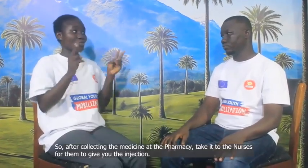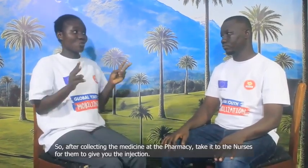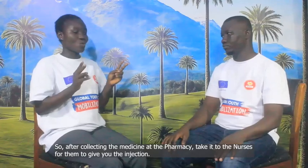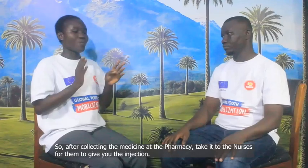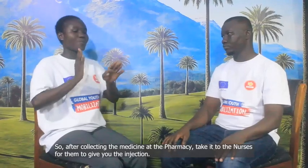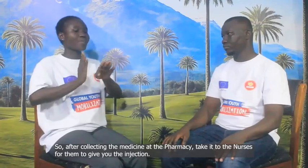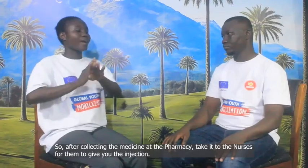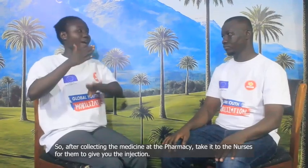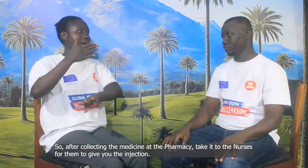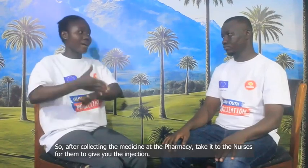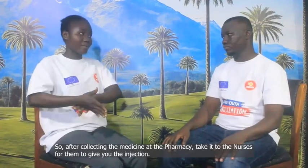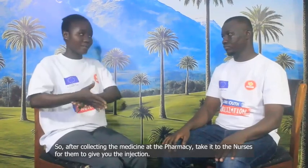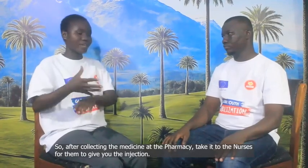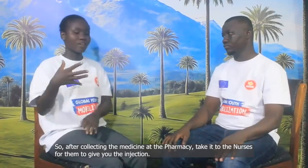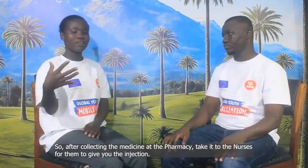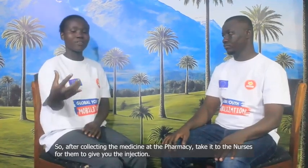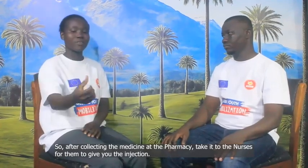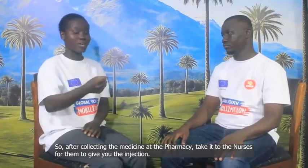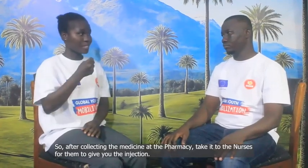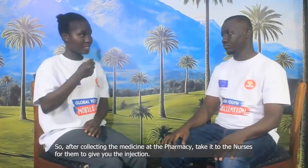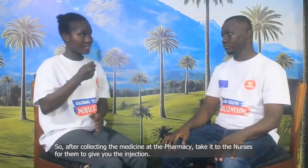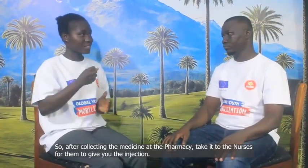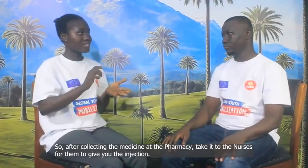So after collecting the medicine at the pharmacy,